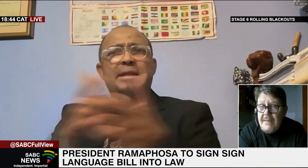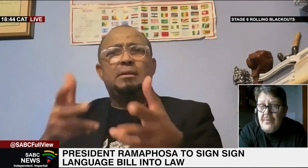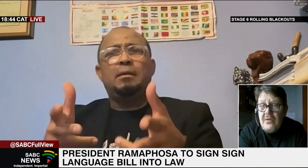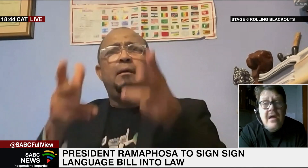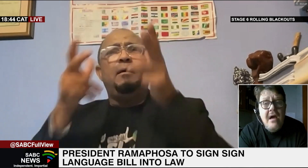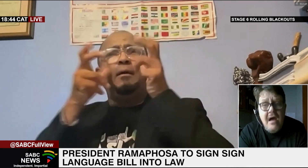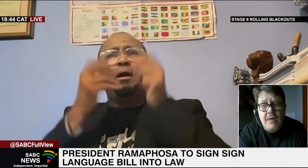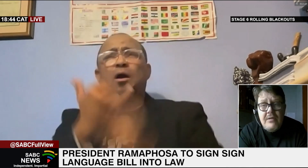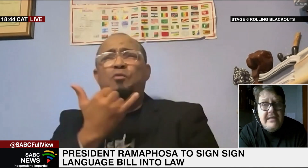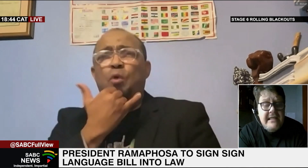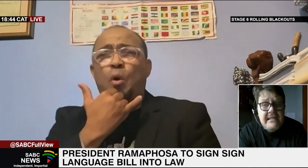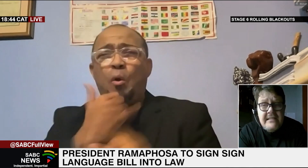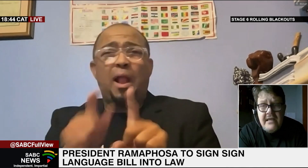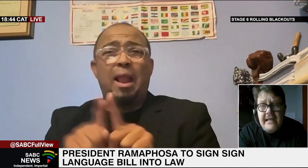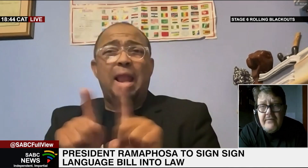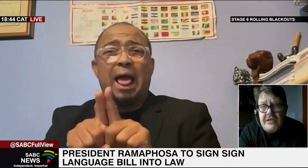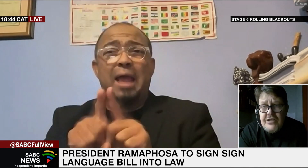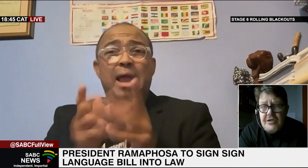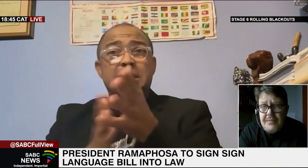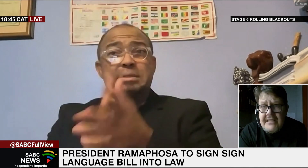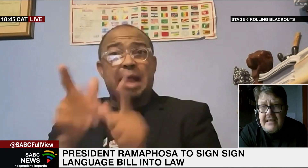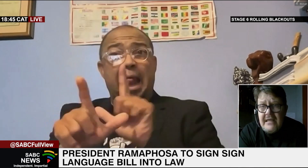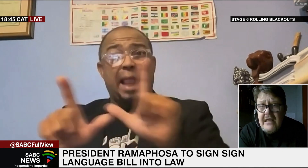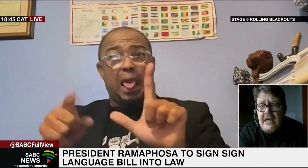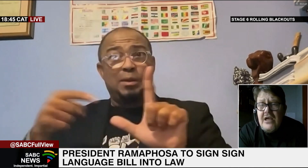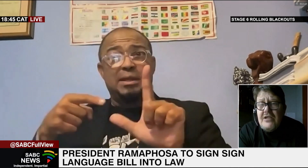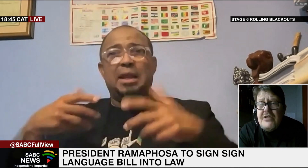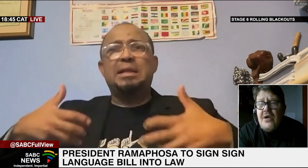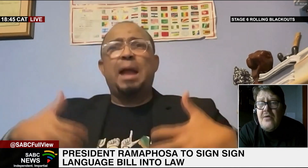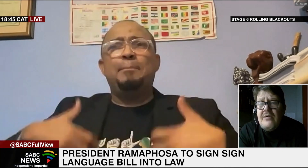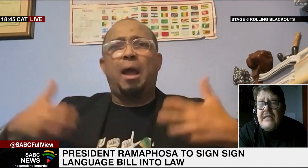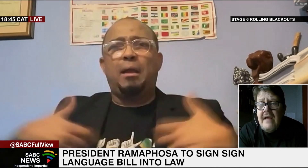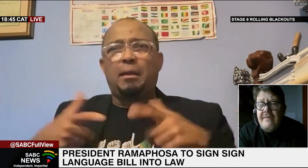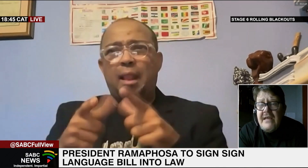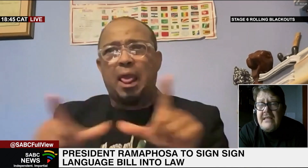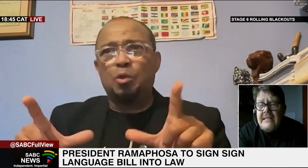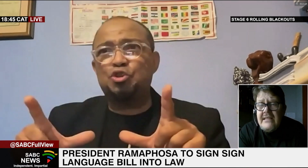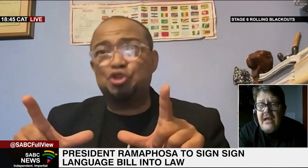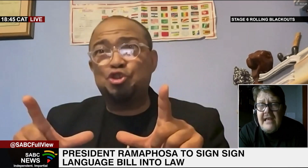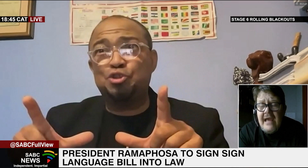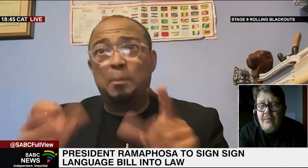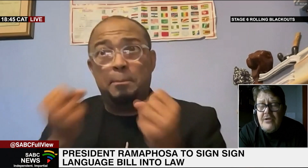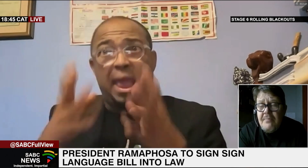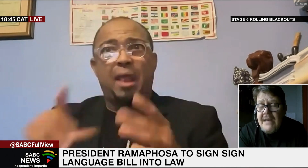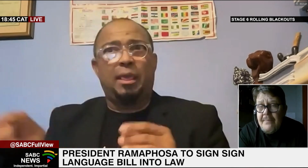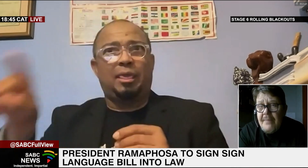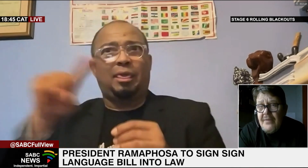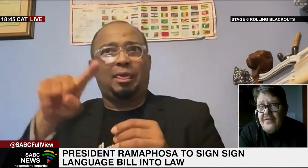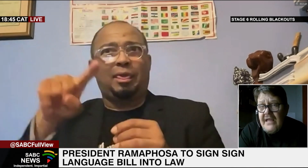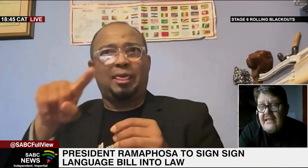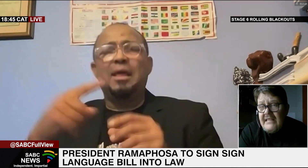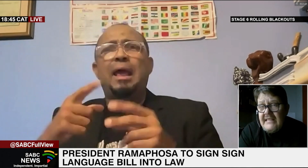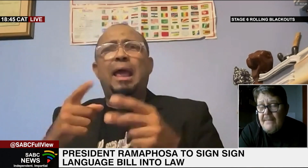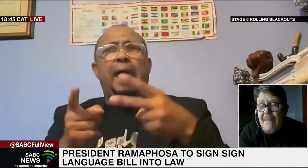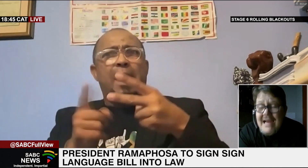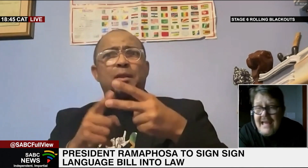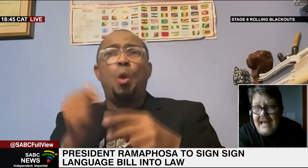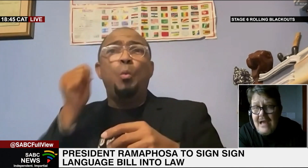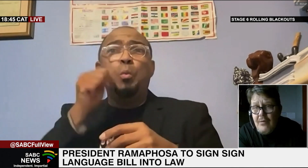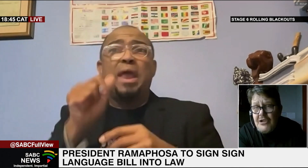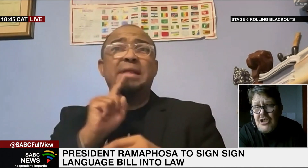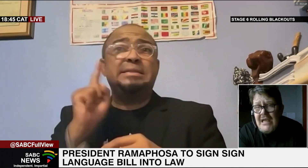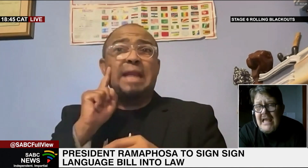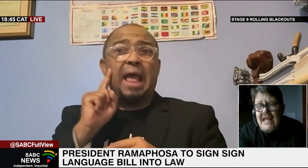other people, I will need a sign language interpreter. So South African Sign Language, many people think this is a